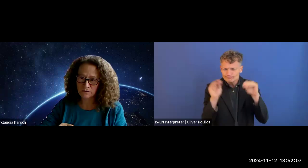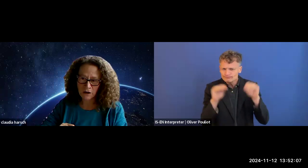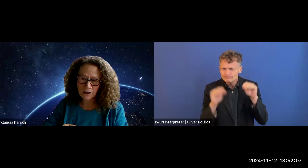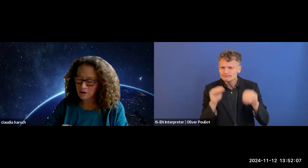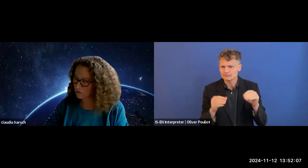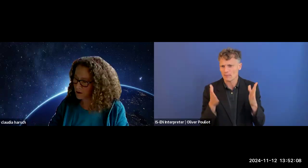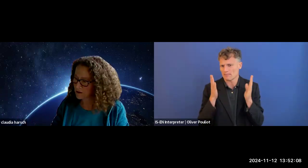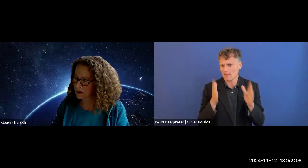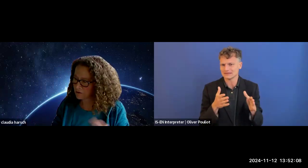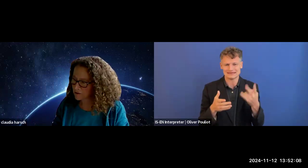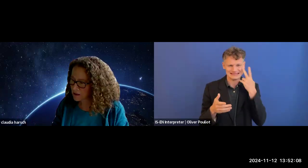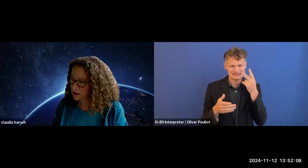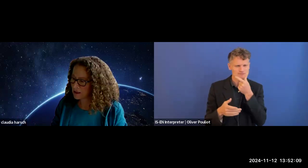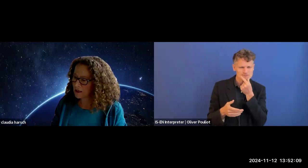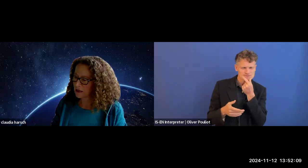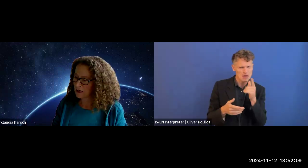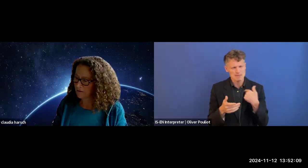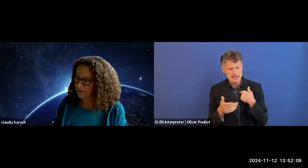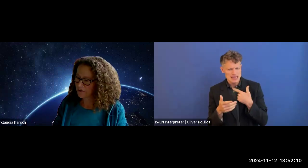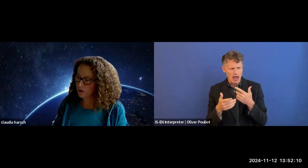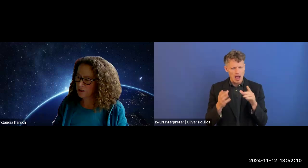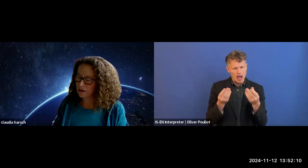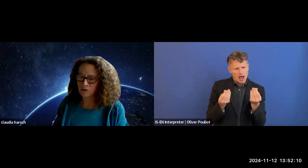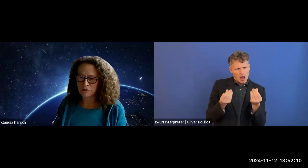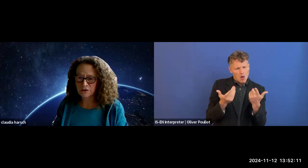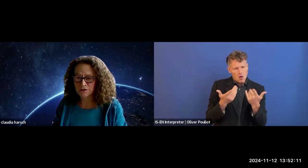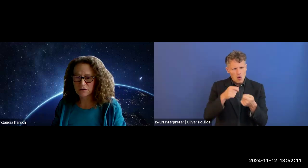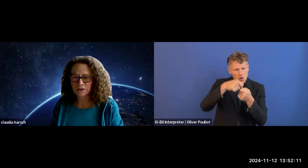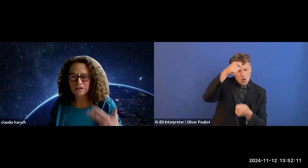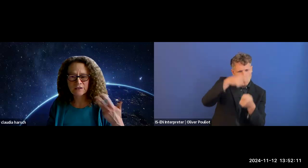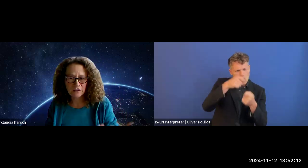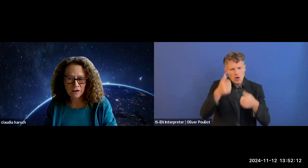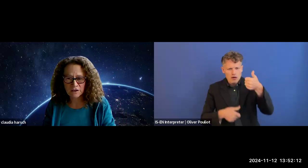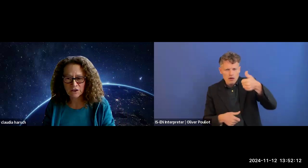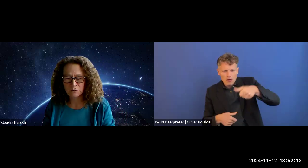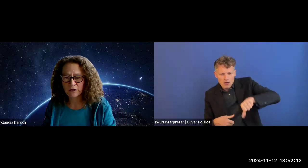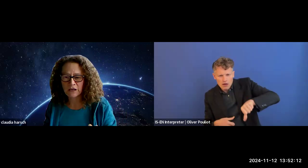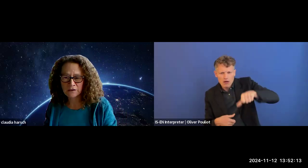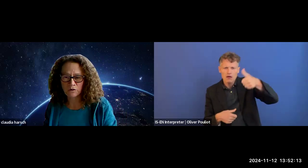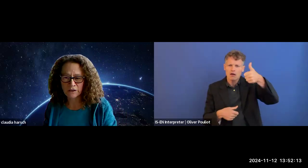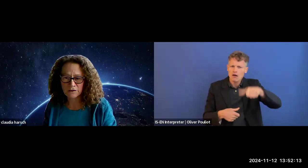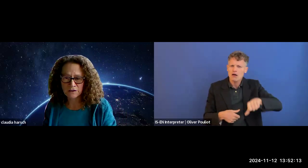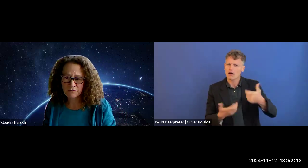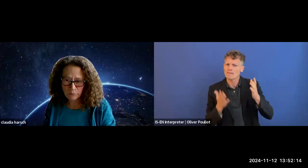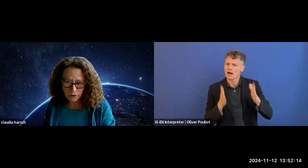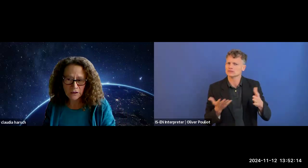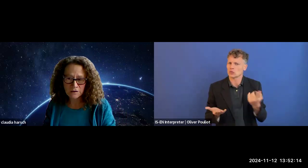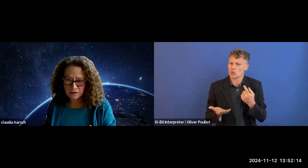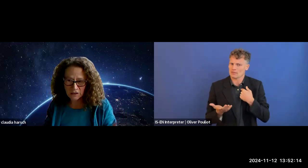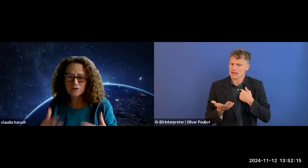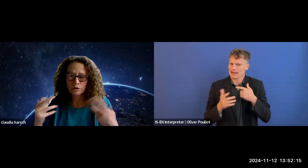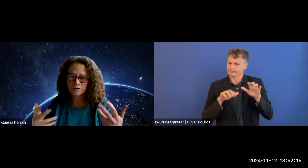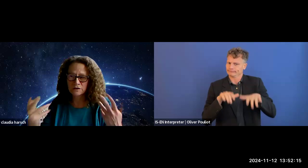terms of the CFR categories and levels. And we need also a certain standardization among the item writers, that